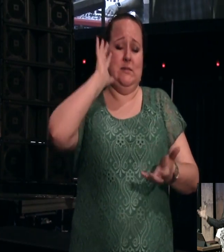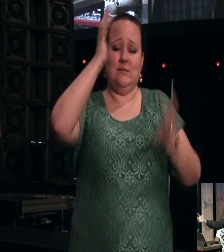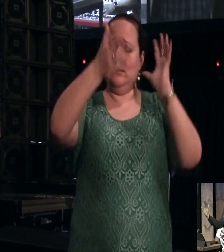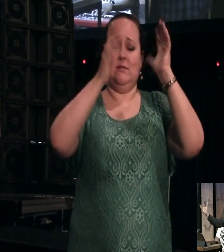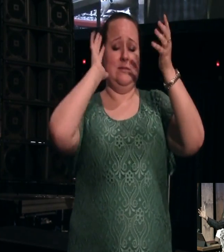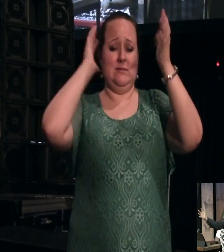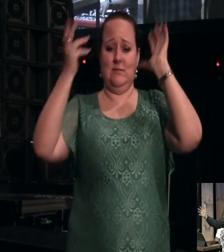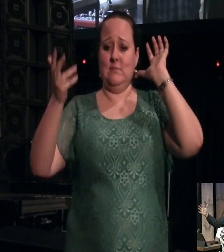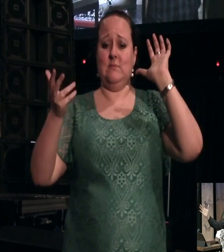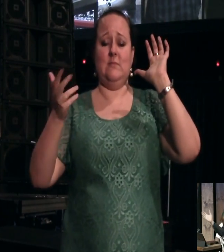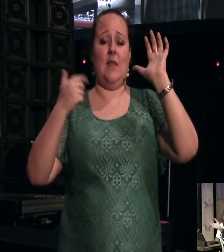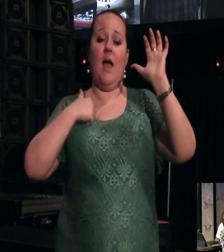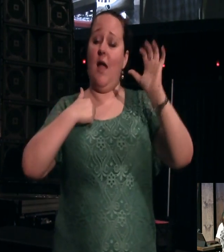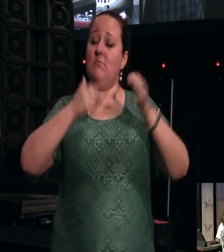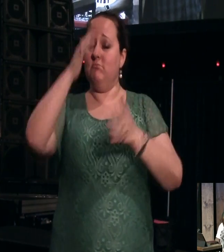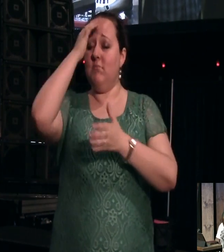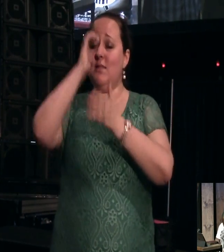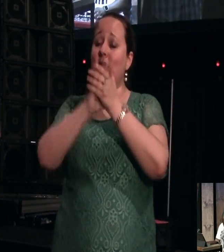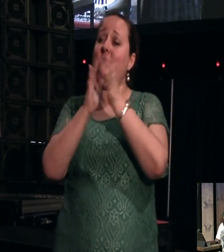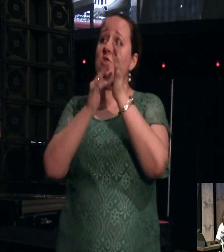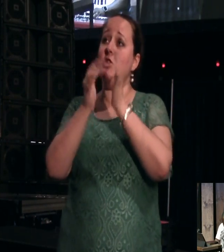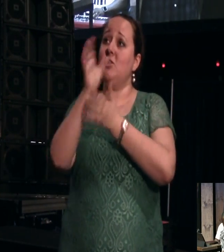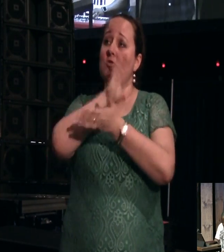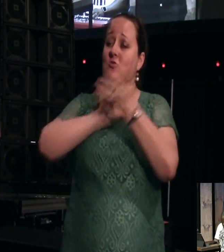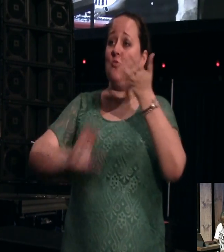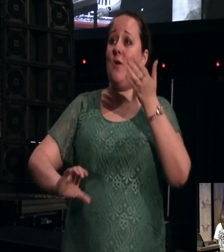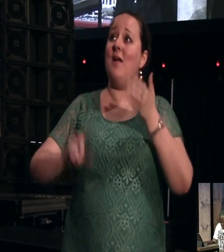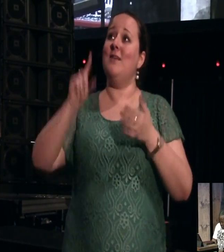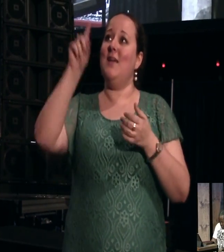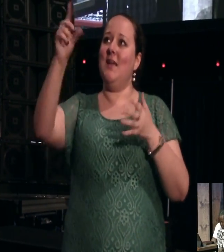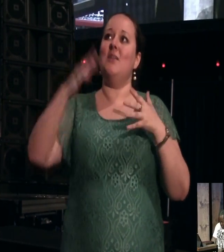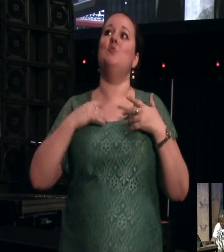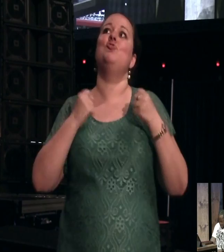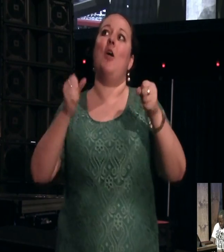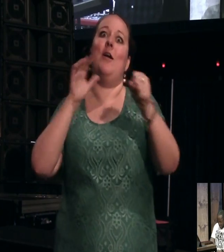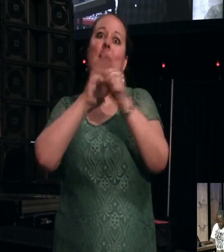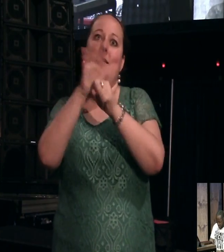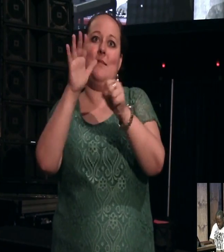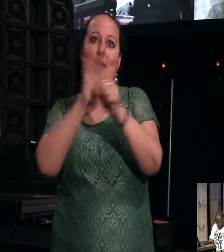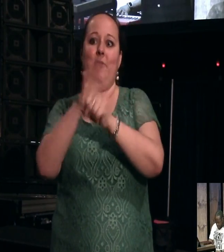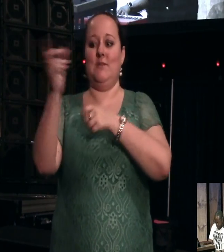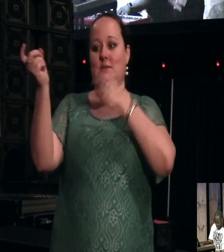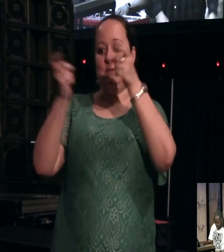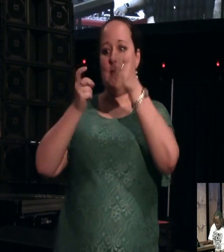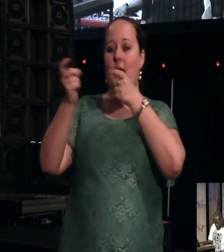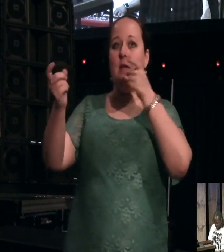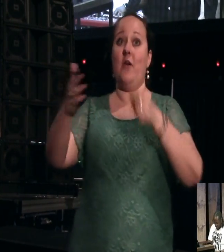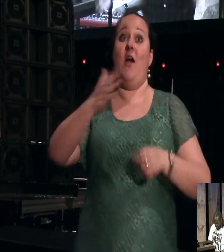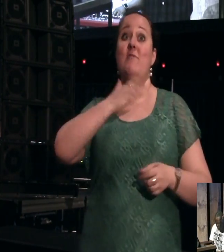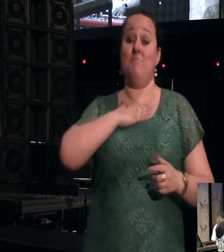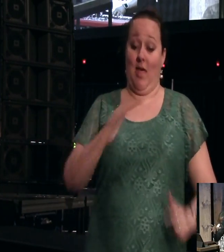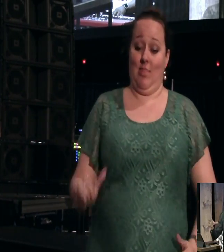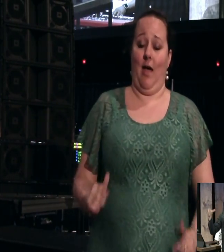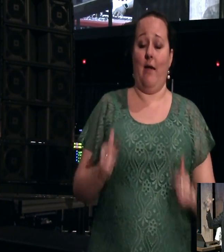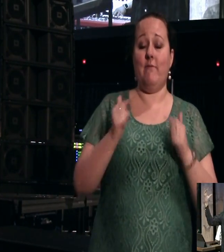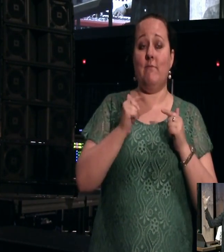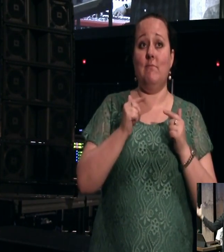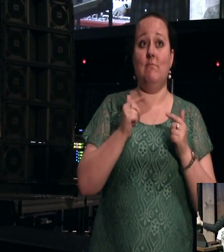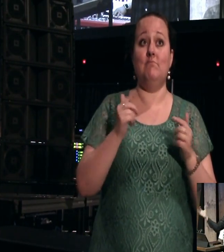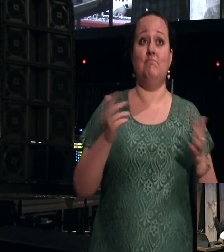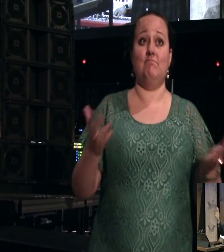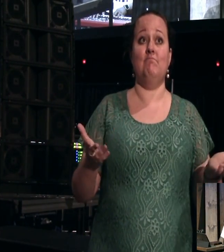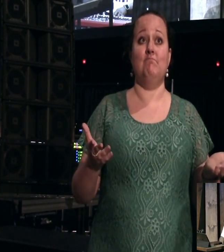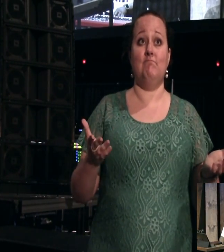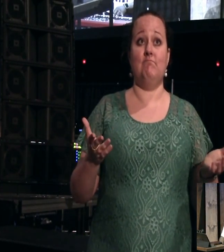My life, it feels like the stuff is really hitting the fan. And I'm going to believe that Jesus Christ has shoulders that are strong enough